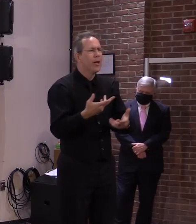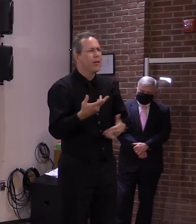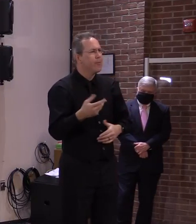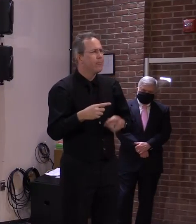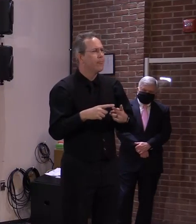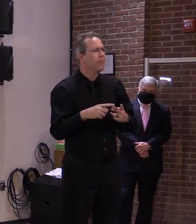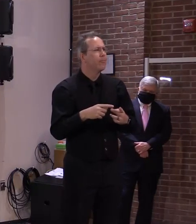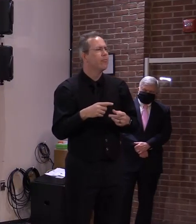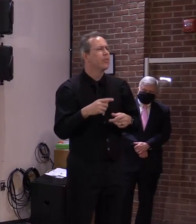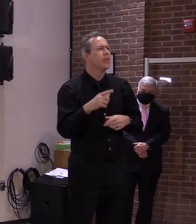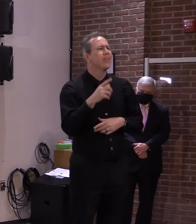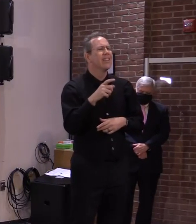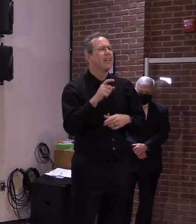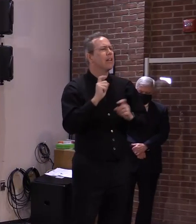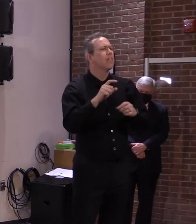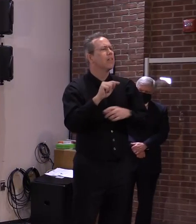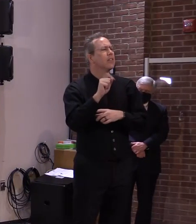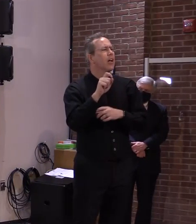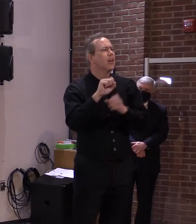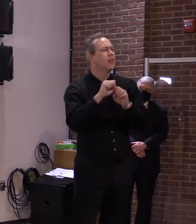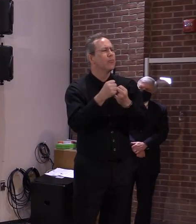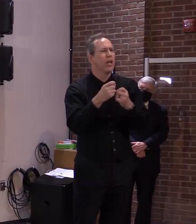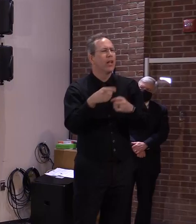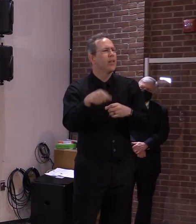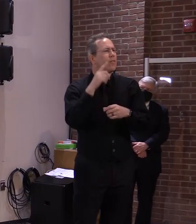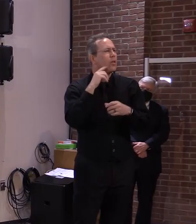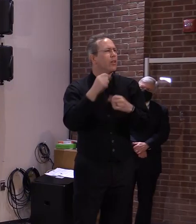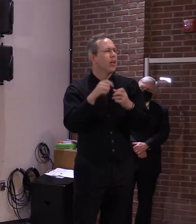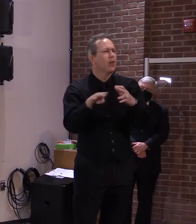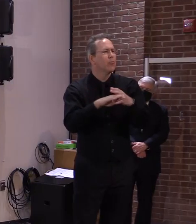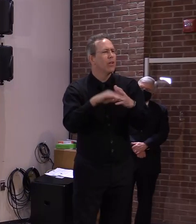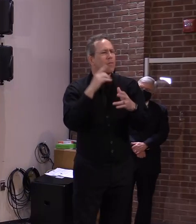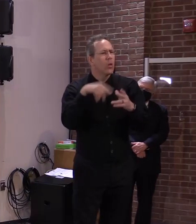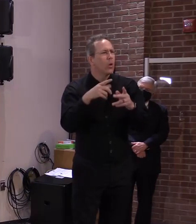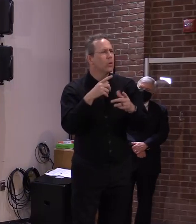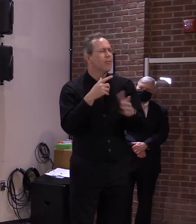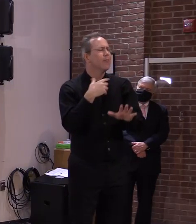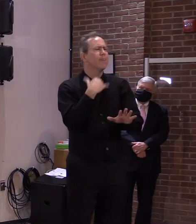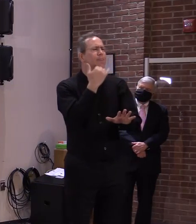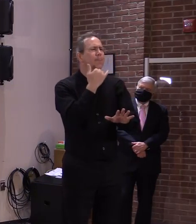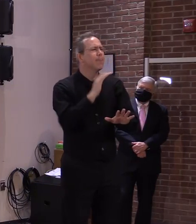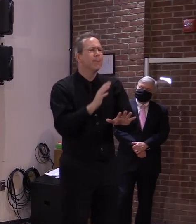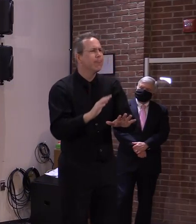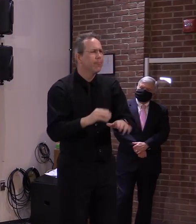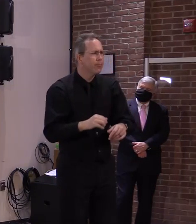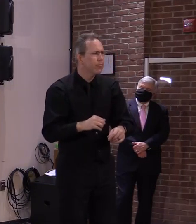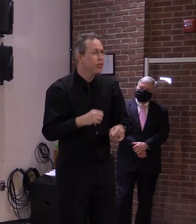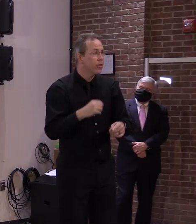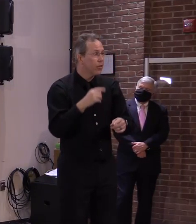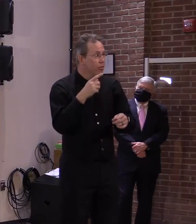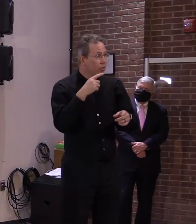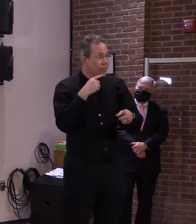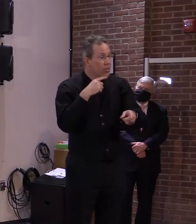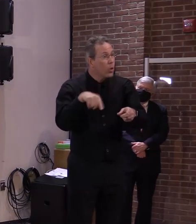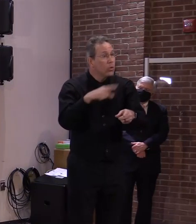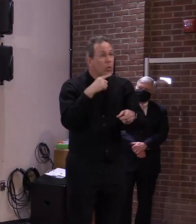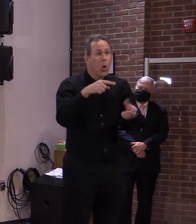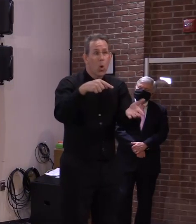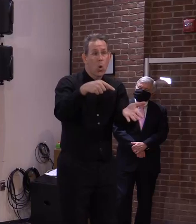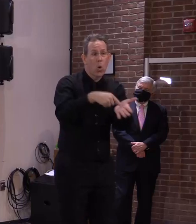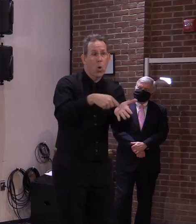a tax break for businesses. It isn't a tax break, it's just a deferment. They're still going to have to pay. It's just